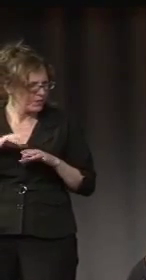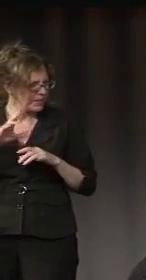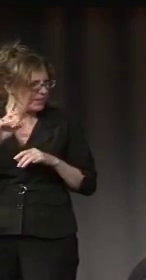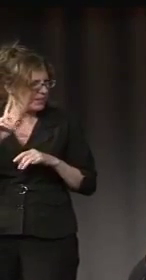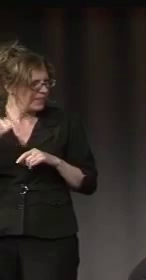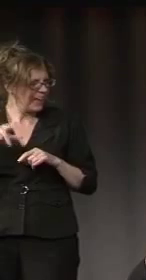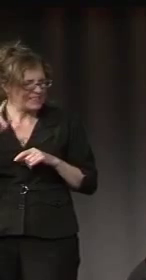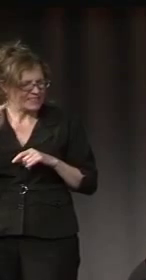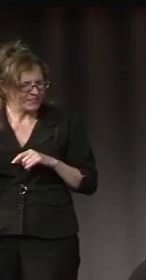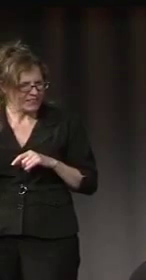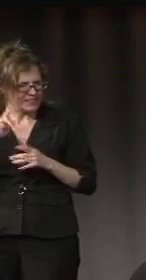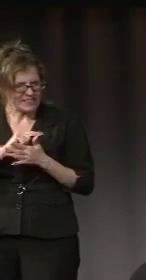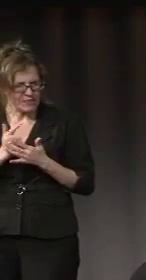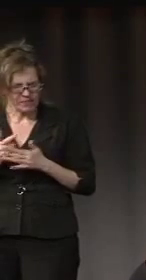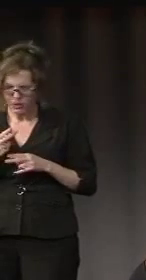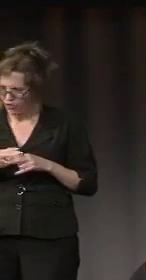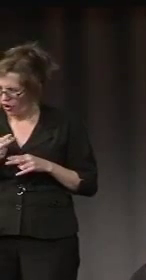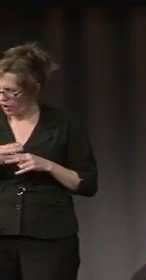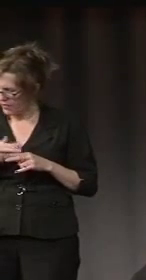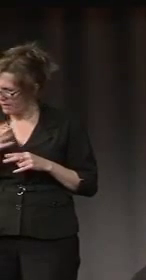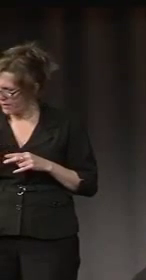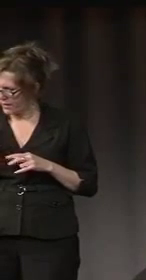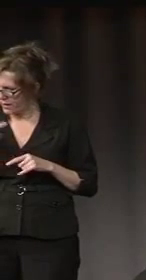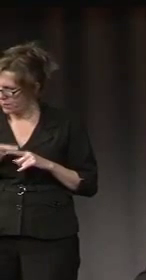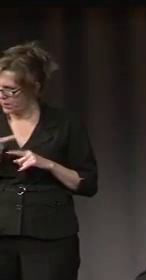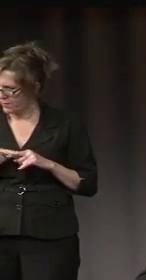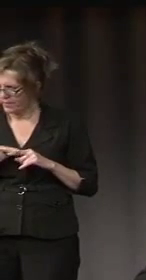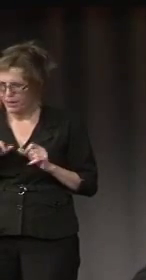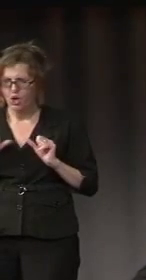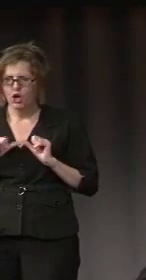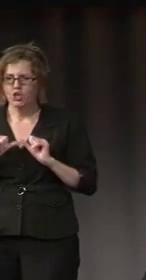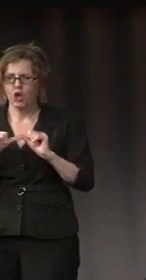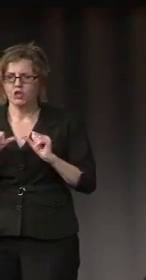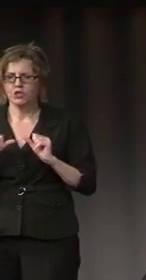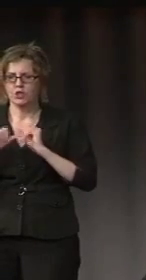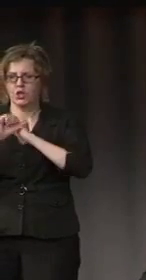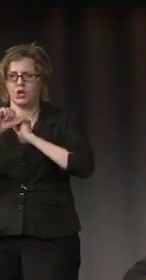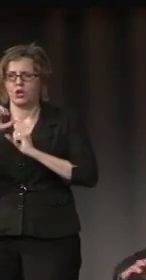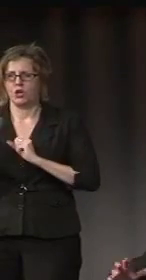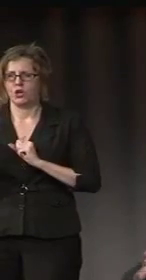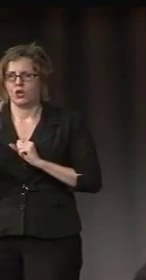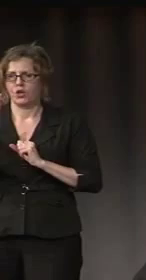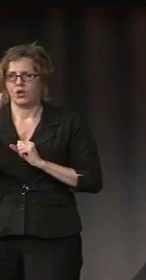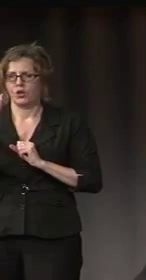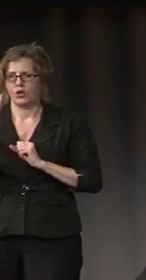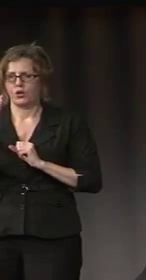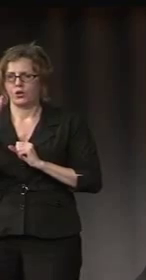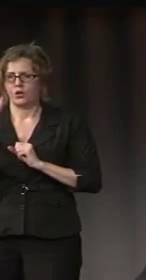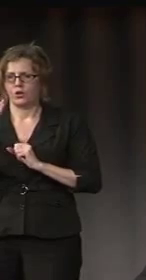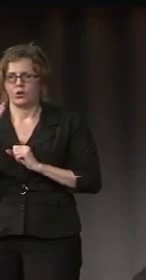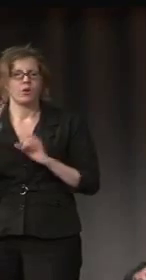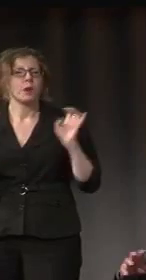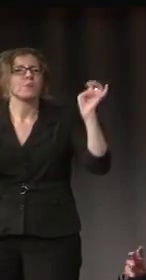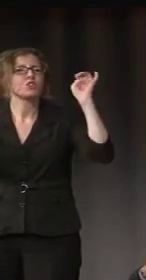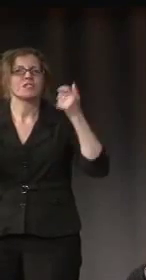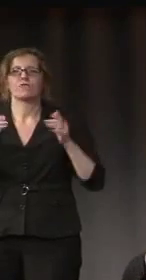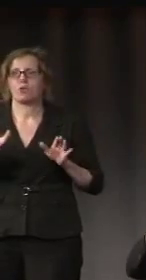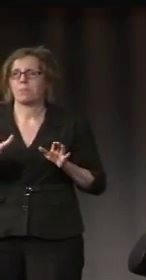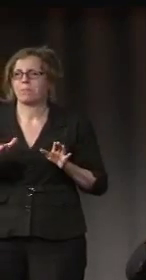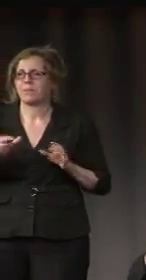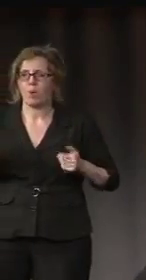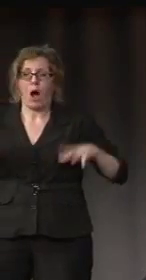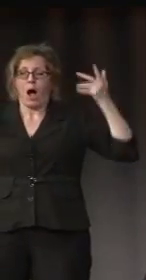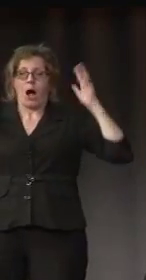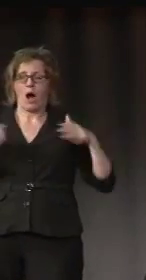series? Urgent, it's called Urgence, Urgence in France. And, where emergency you rush, room. Emergency room. Yeah. Yes. You rush the